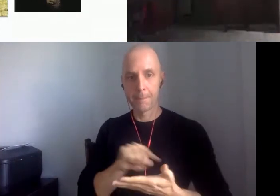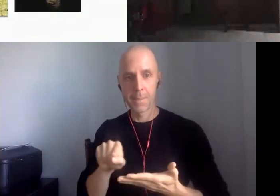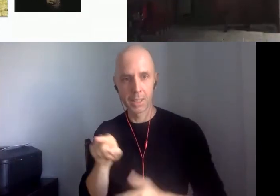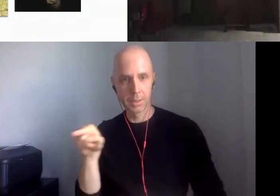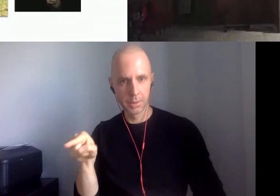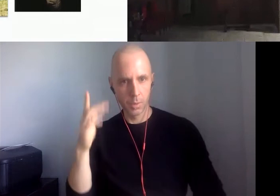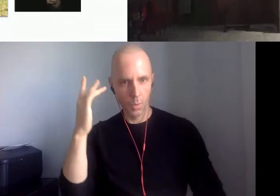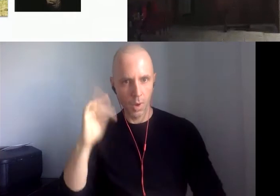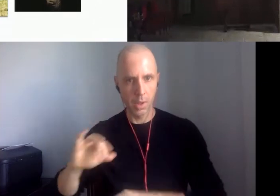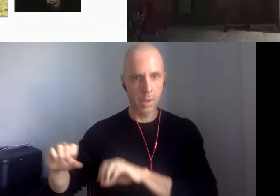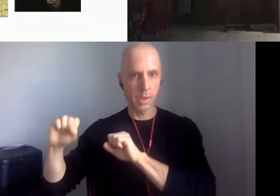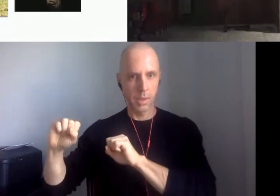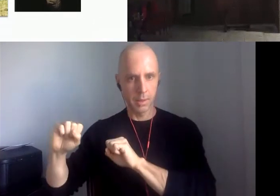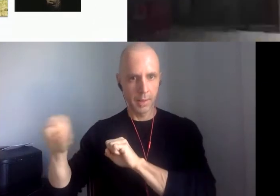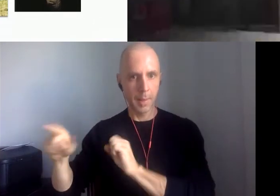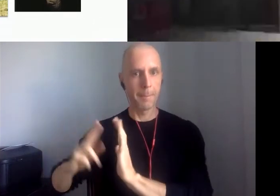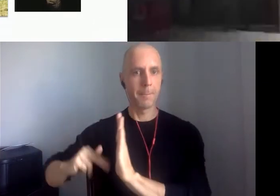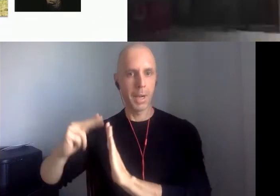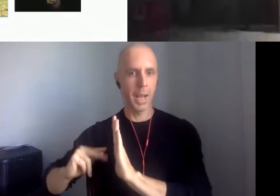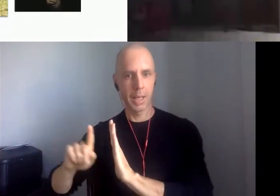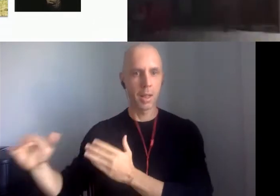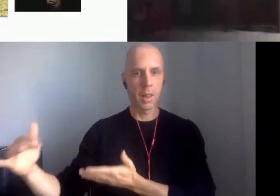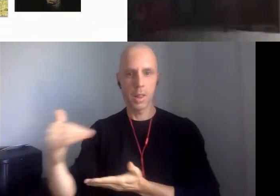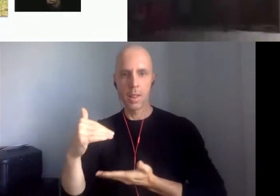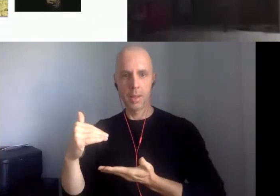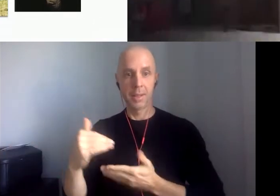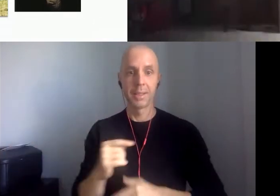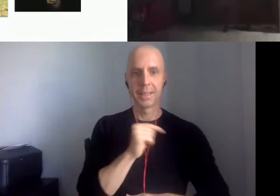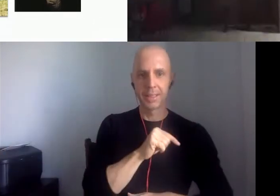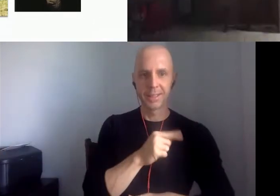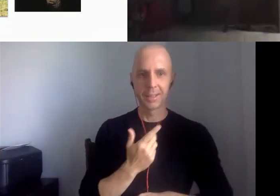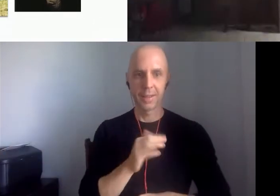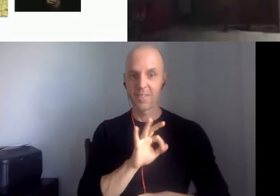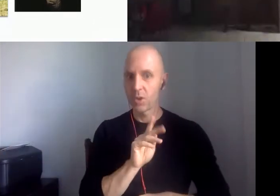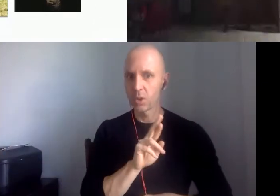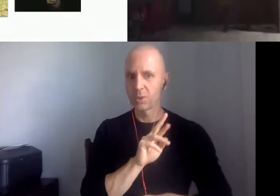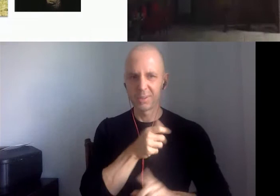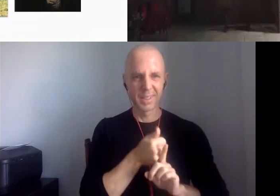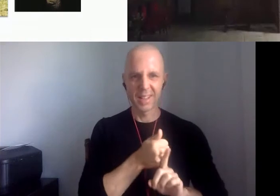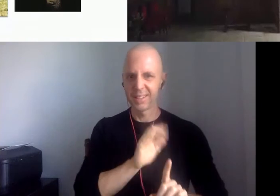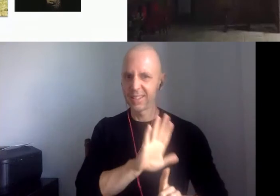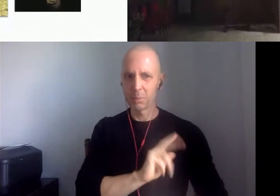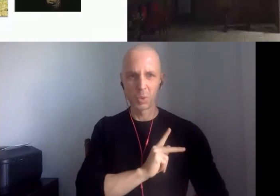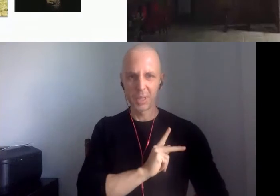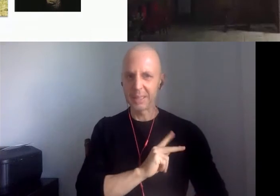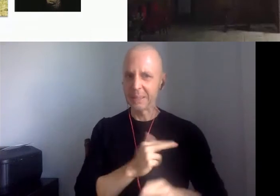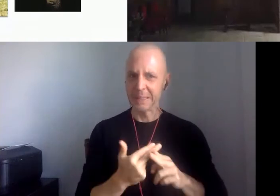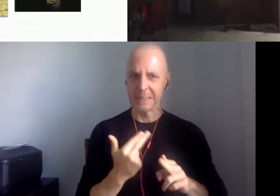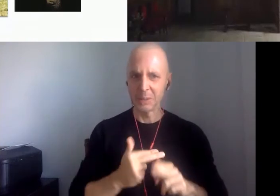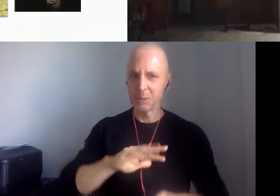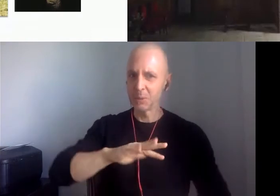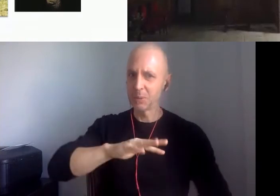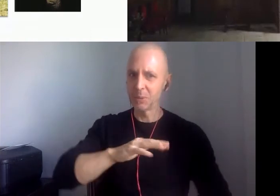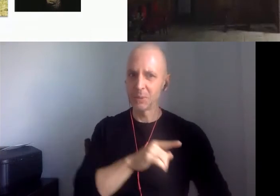to repair his reputation. He was quite a violent person, Fuller was, and he had a terrible drunken fracas